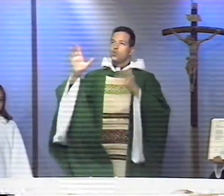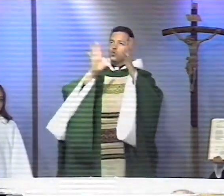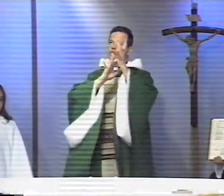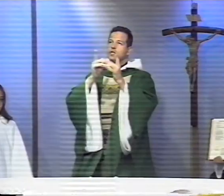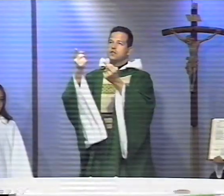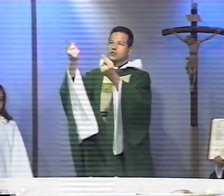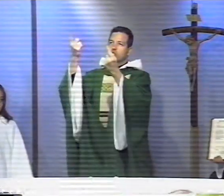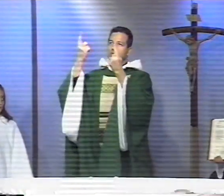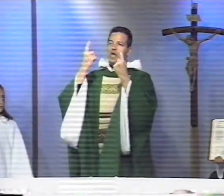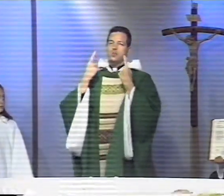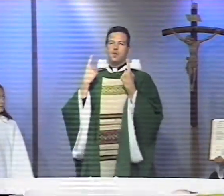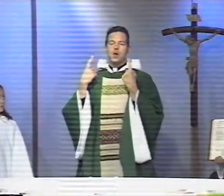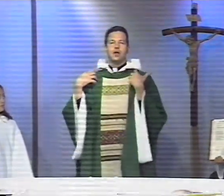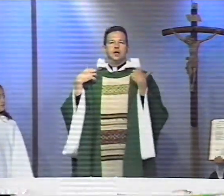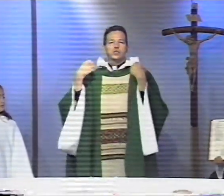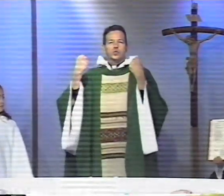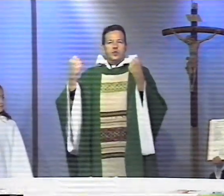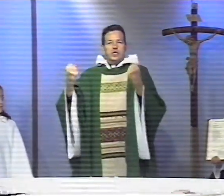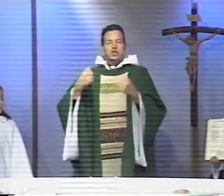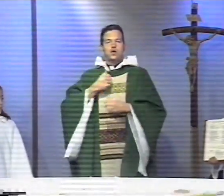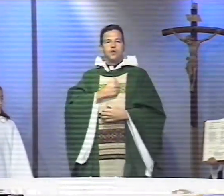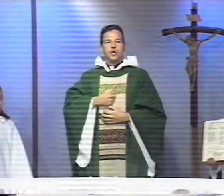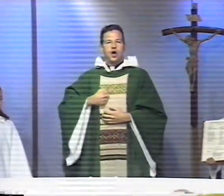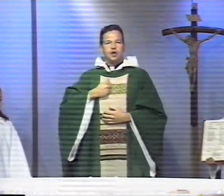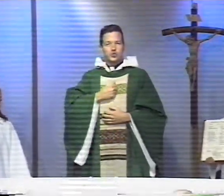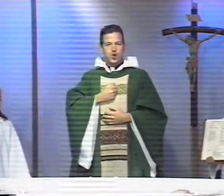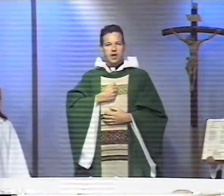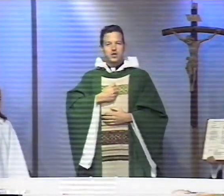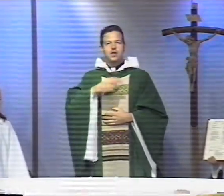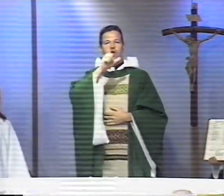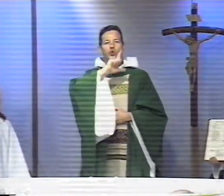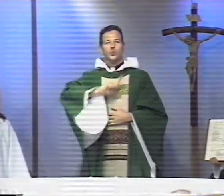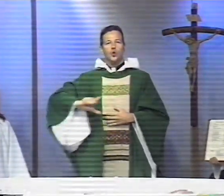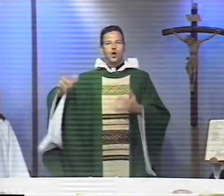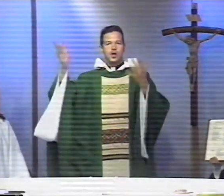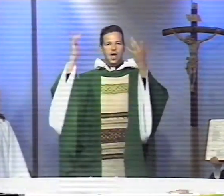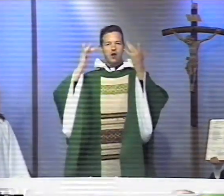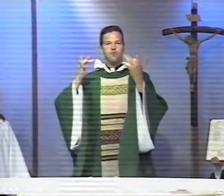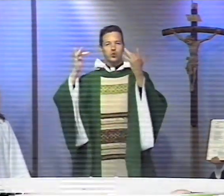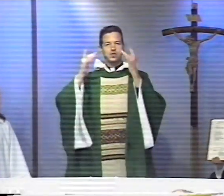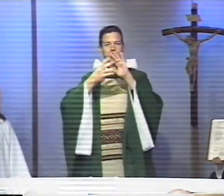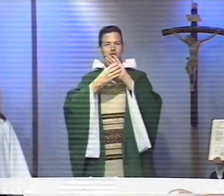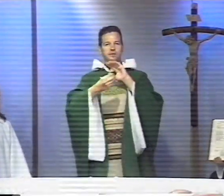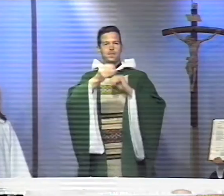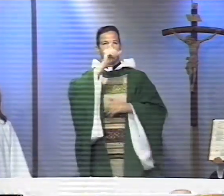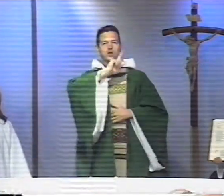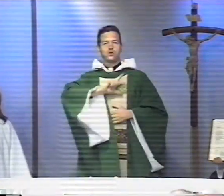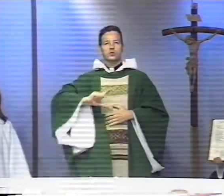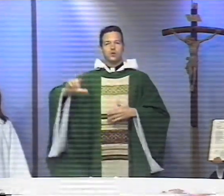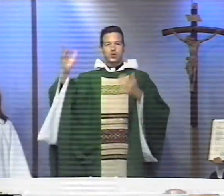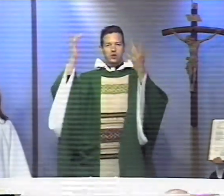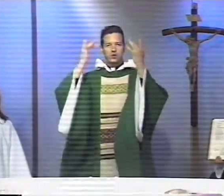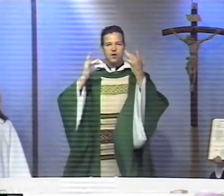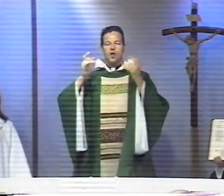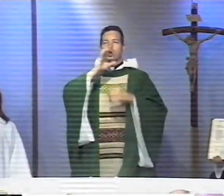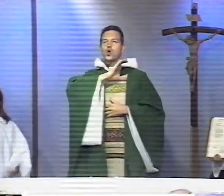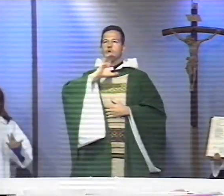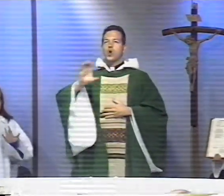Lord Jesus, you came among us to heal the contrite. Lord, have mercy. Lord, have mercy.